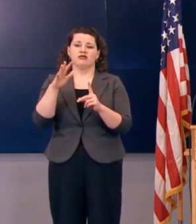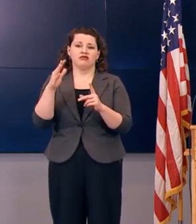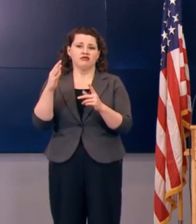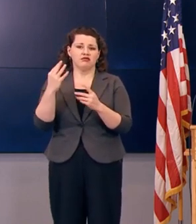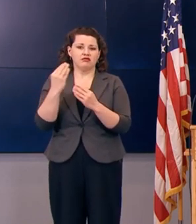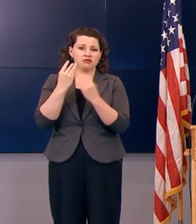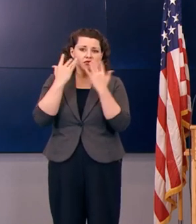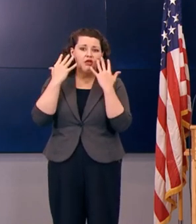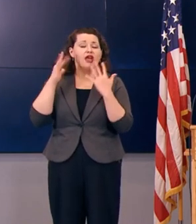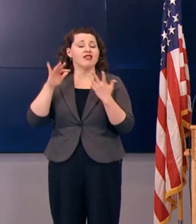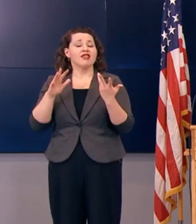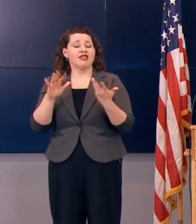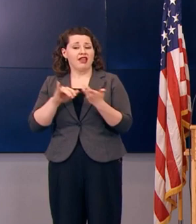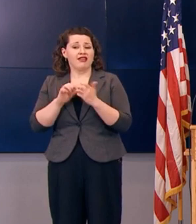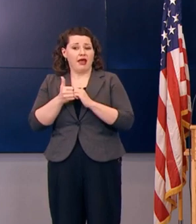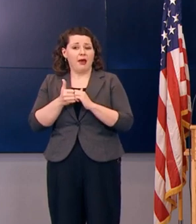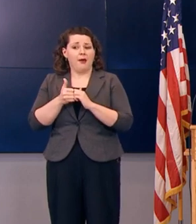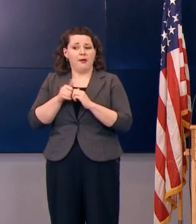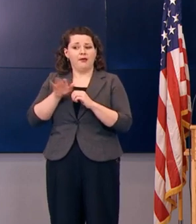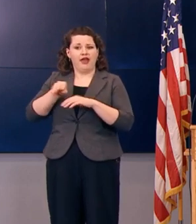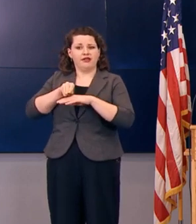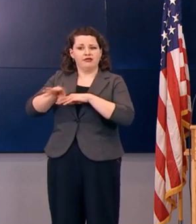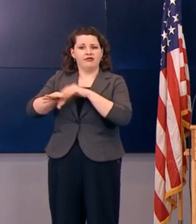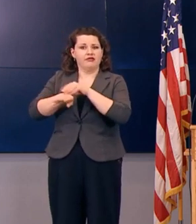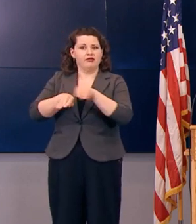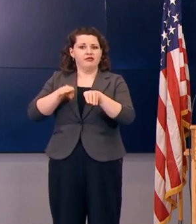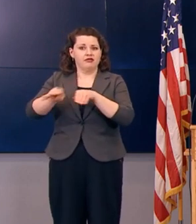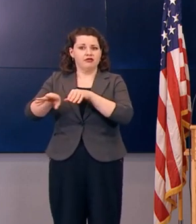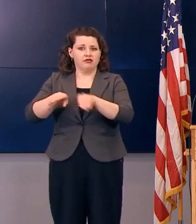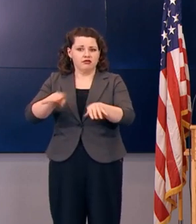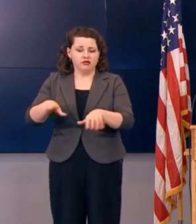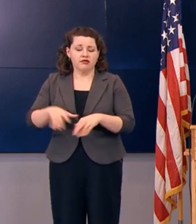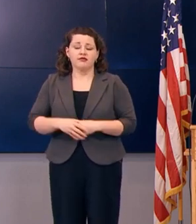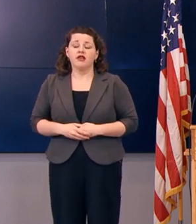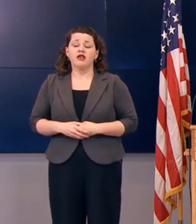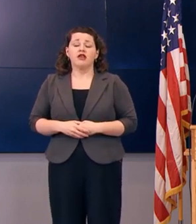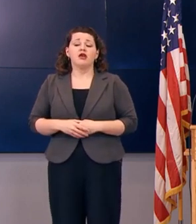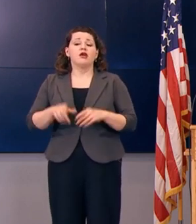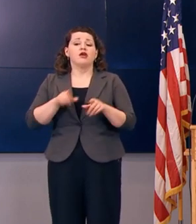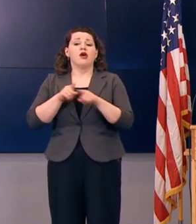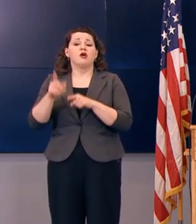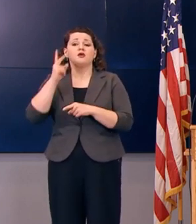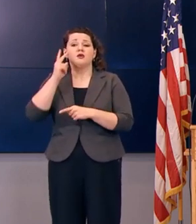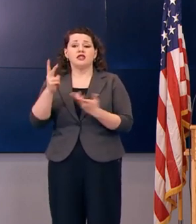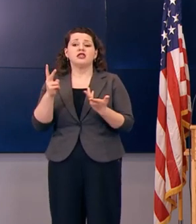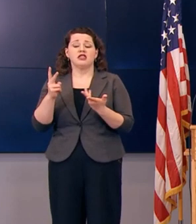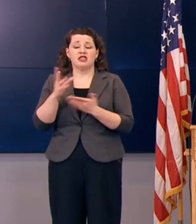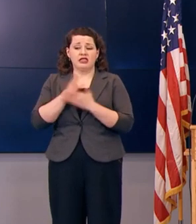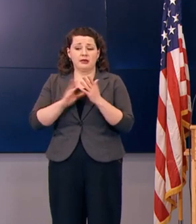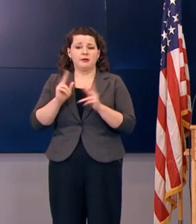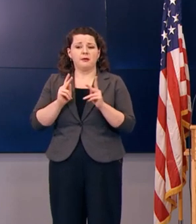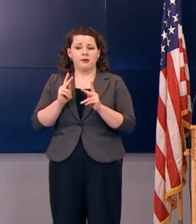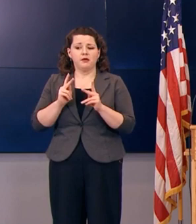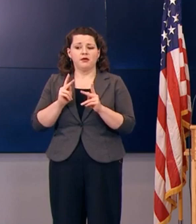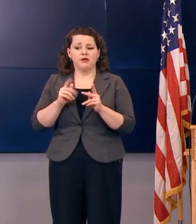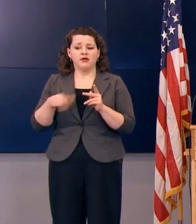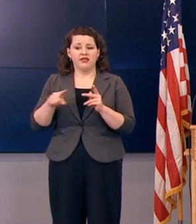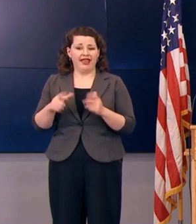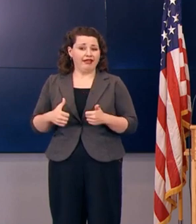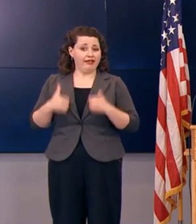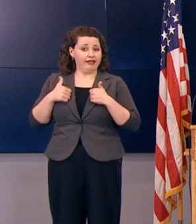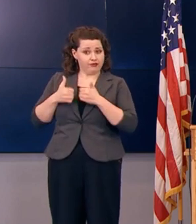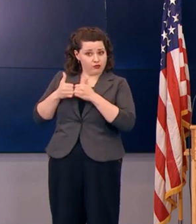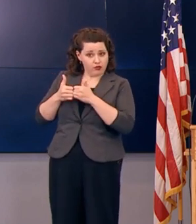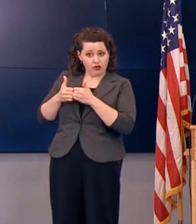that's primarily how we're seeing this move from one individual to another. And we're also seeing that there seem to be people who live